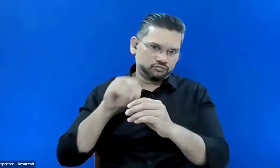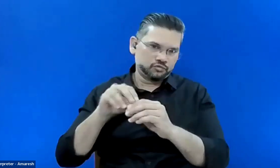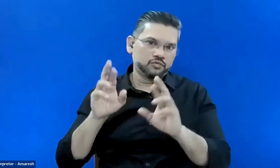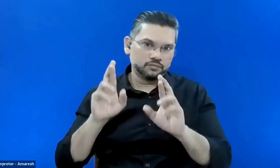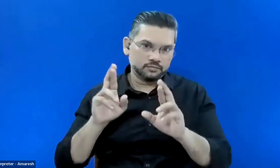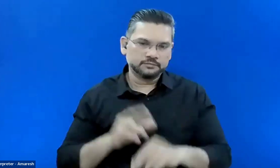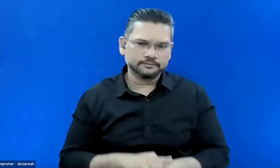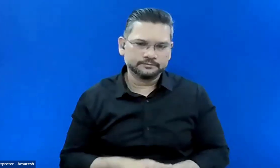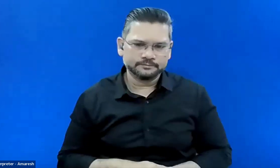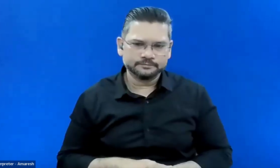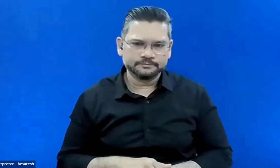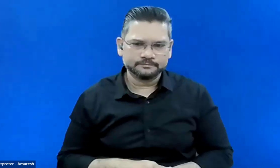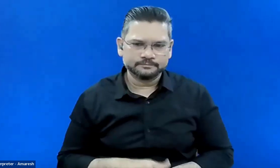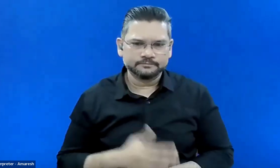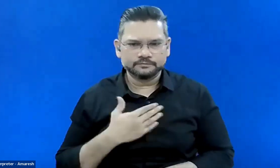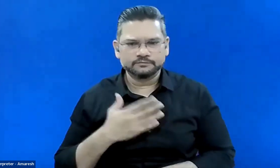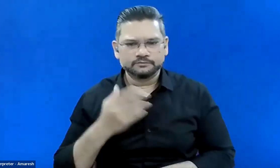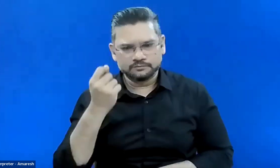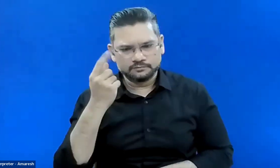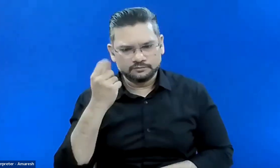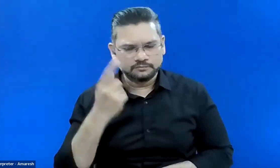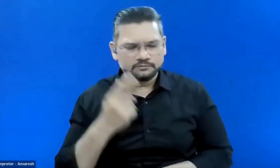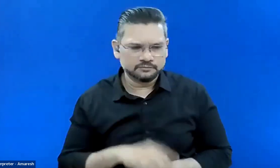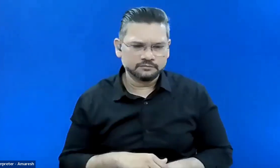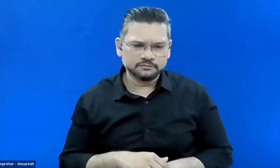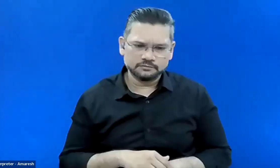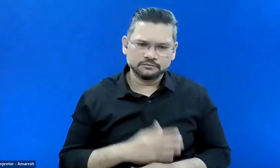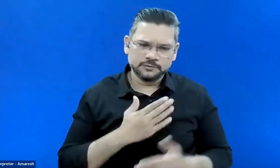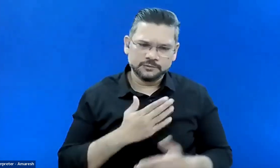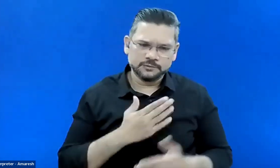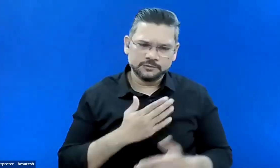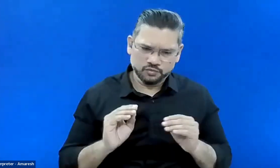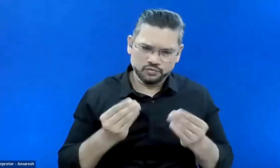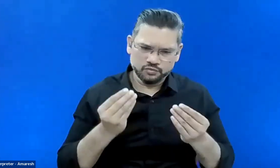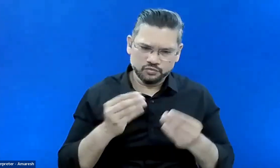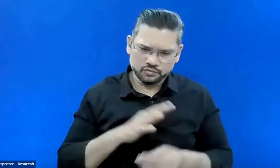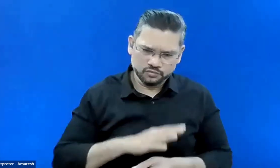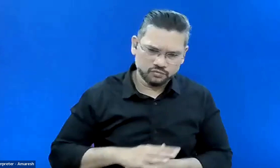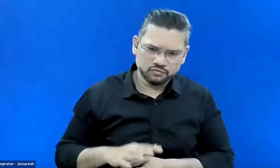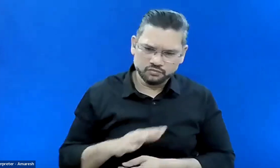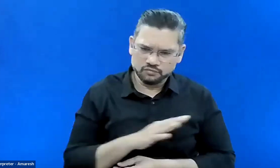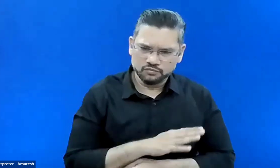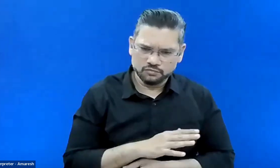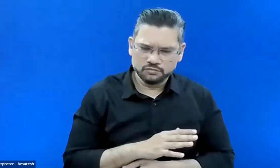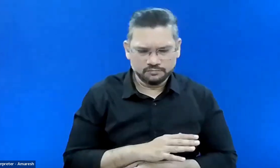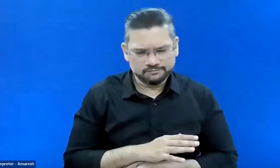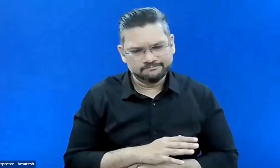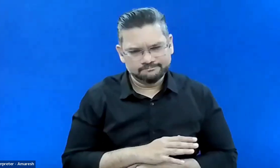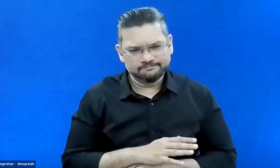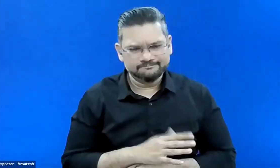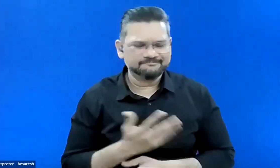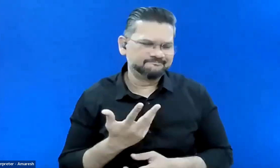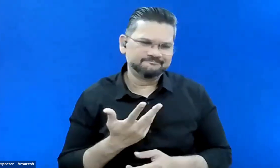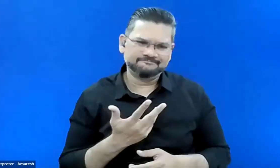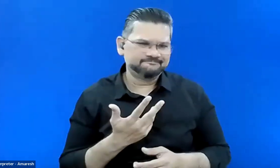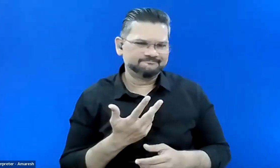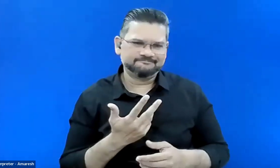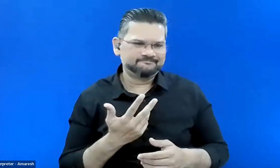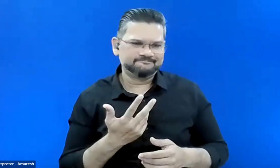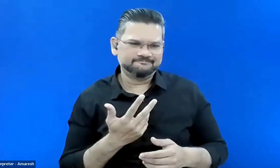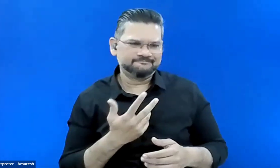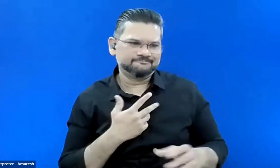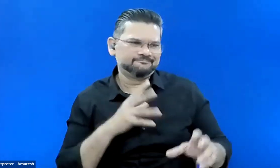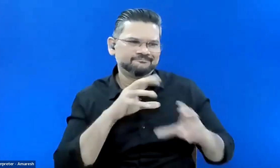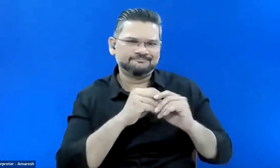I understand that youth with disability has underrepresented a